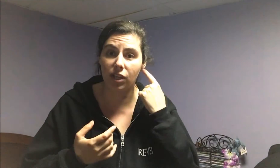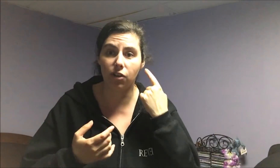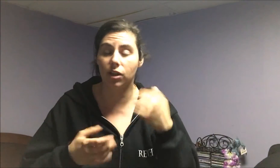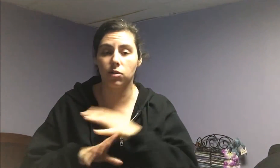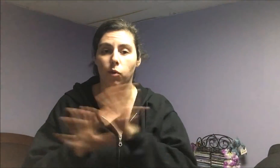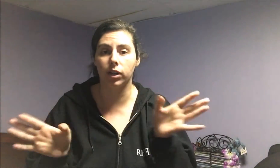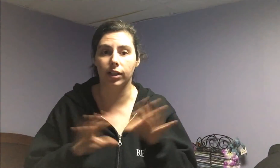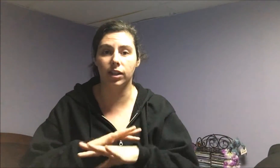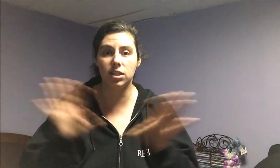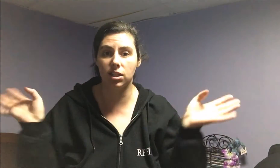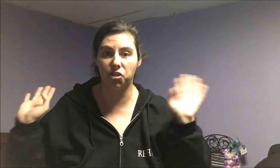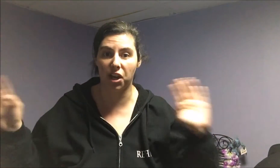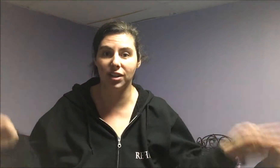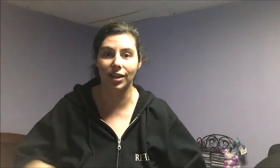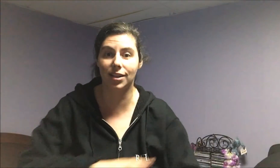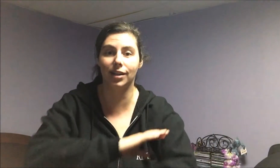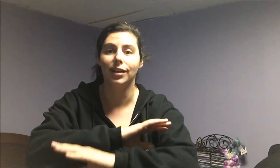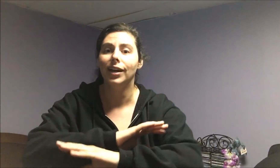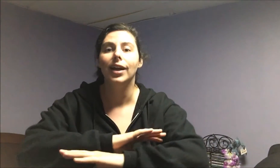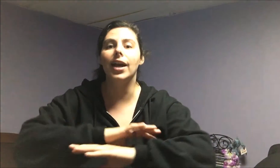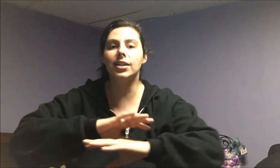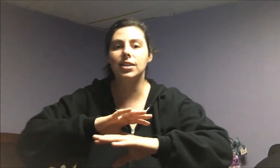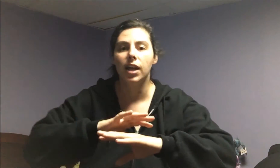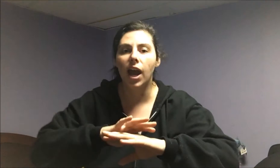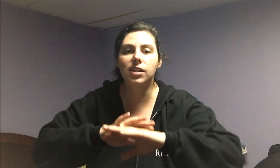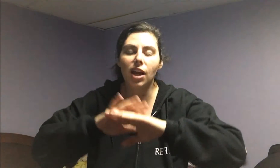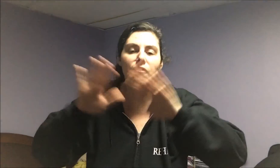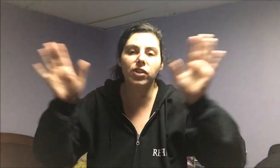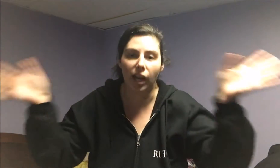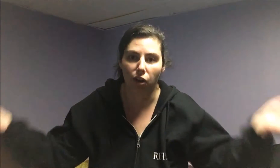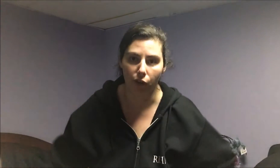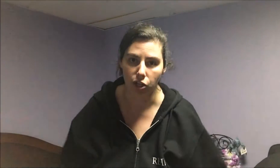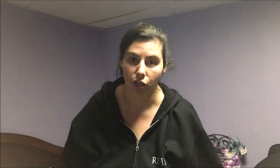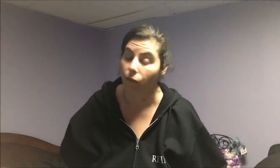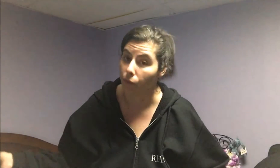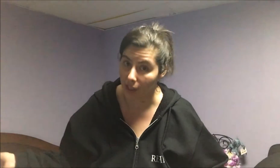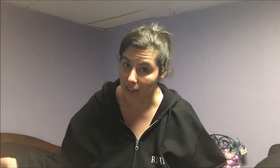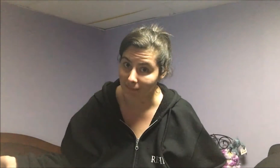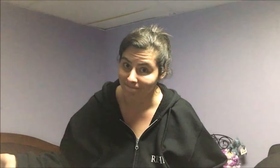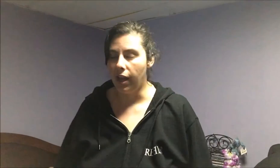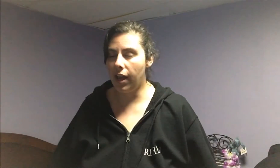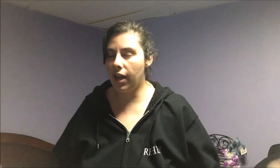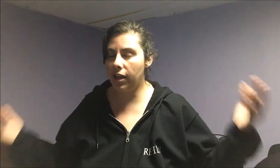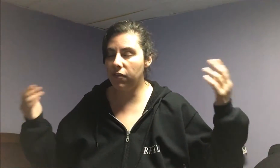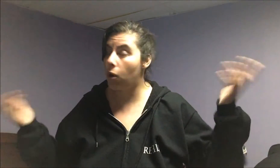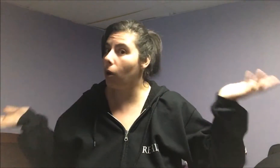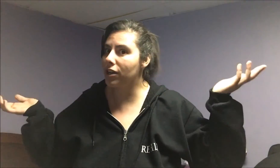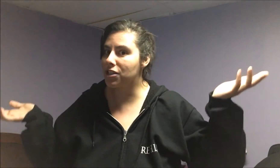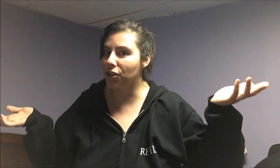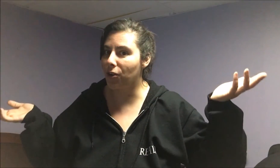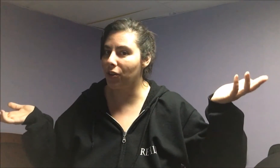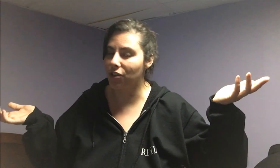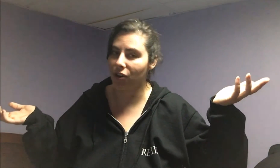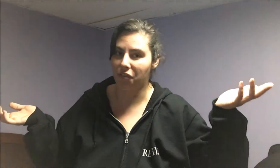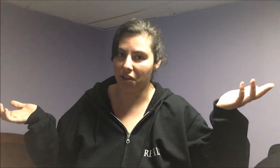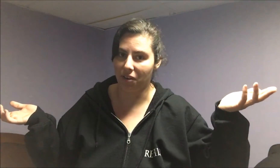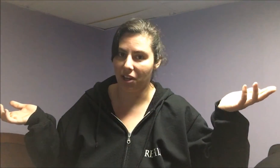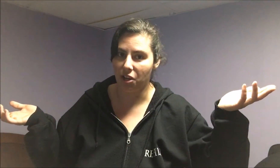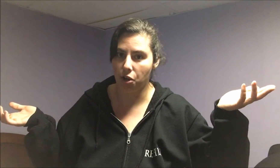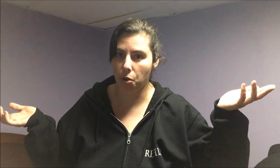ear doesn't work, like this is a thing that's it's there for decoration, really. And of course, the girl that's hard of hearing goes